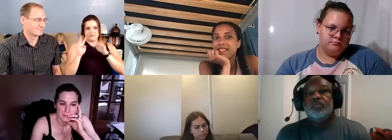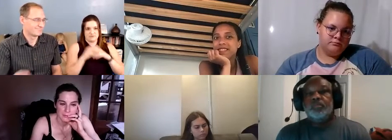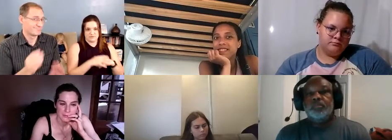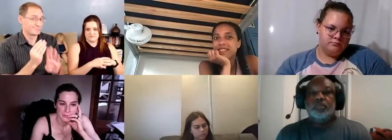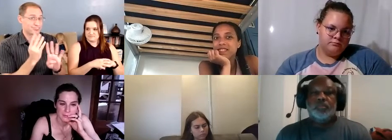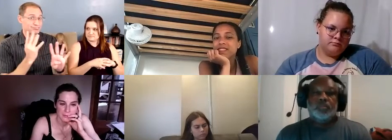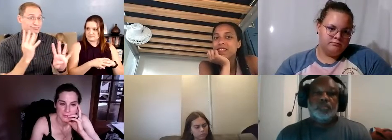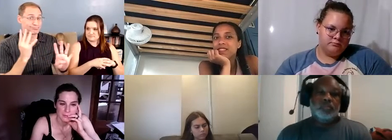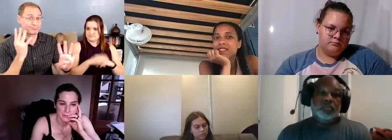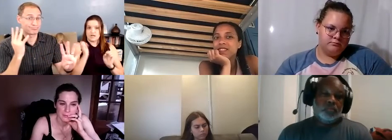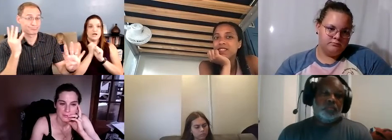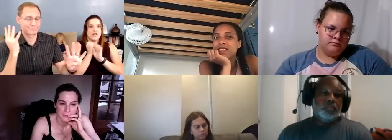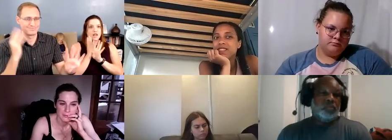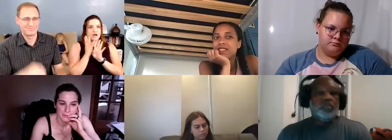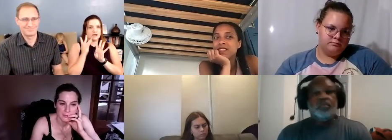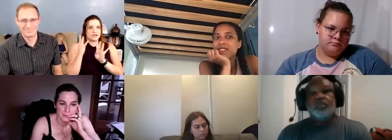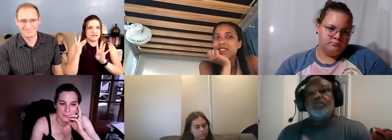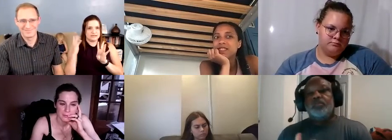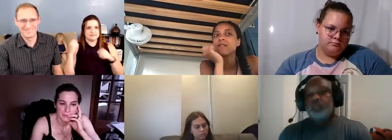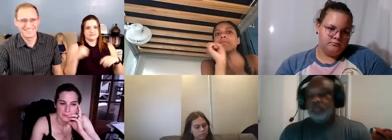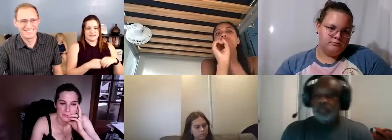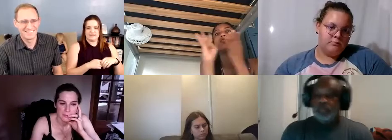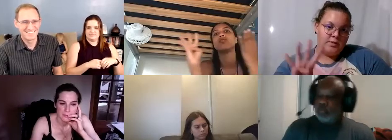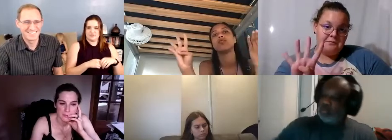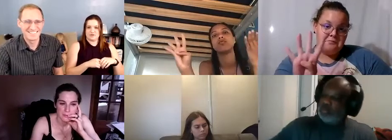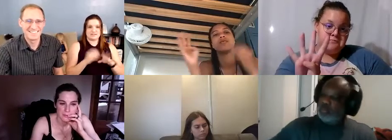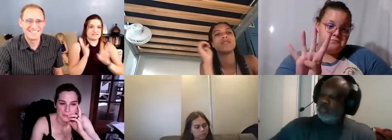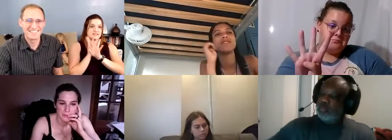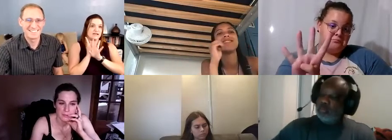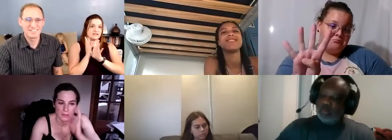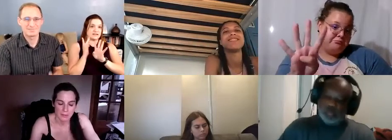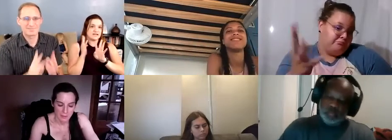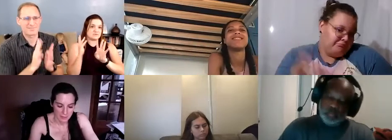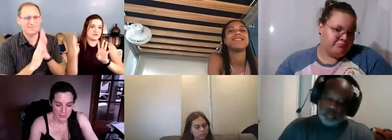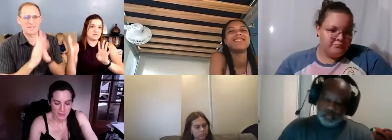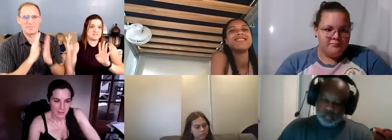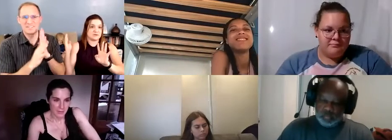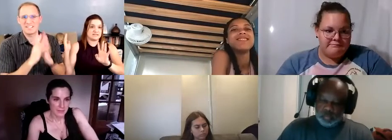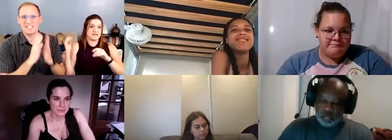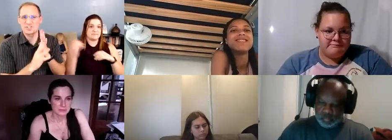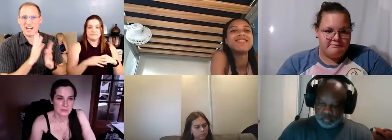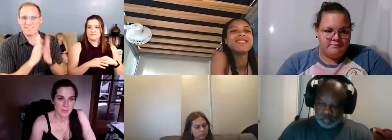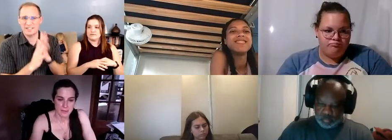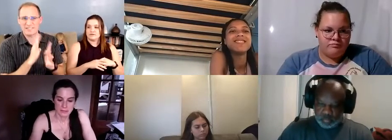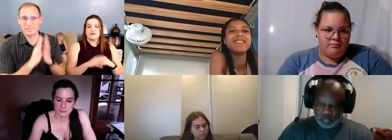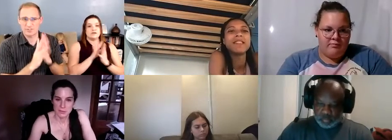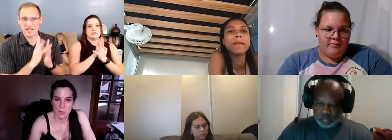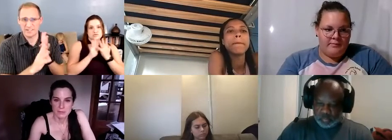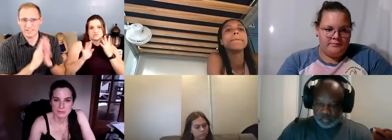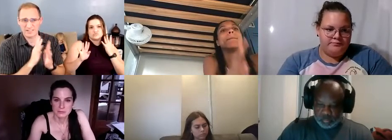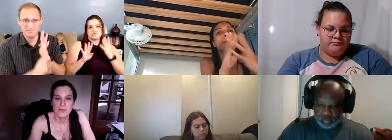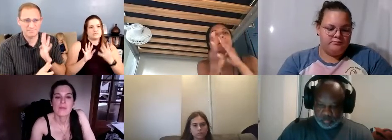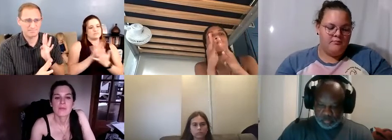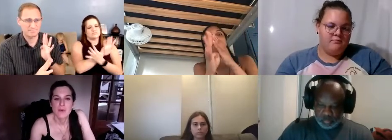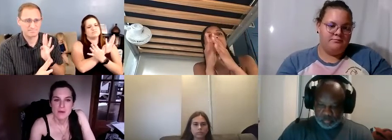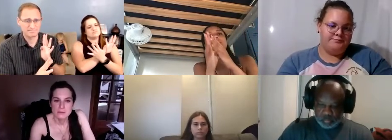a lot of people. Long line. Yeah, when you go to Disneyland and the lines were long. Busy, traffic, foot traffic.